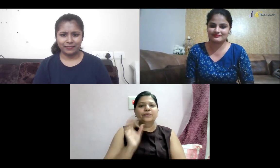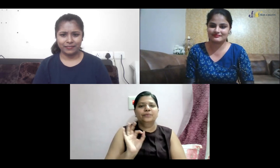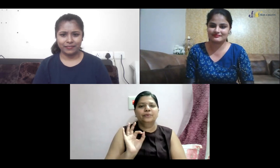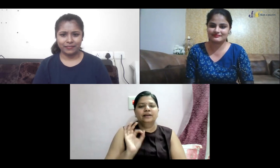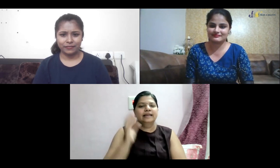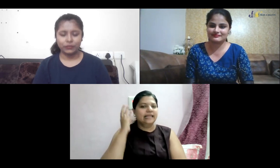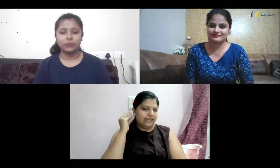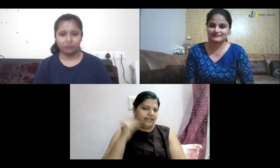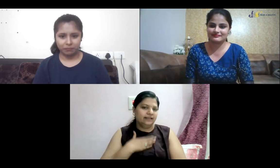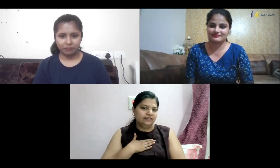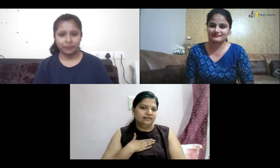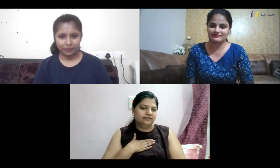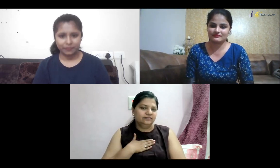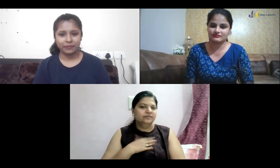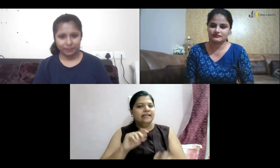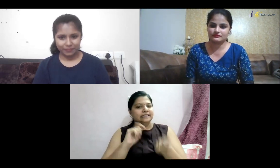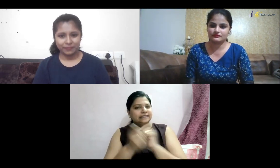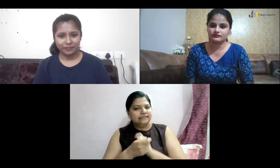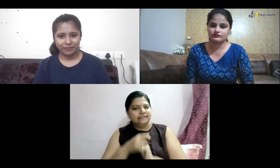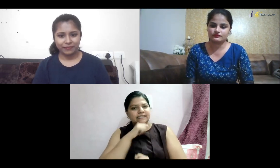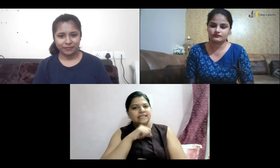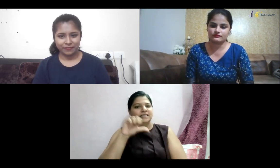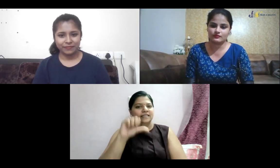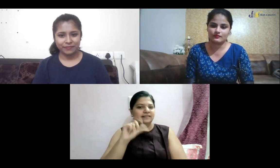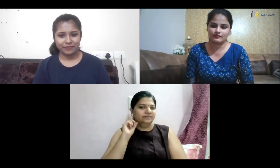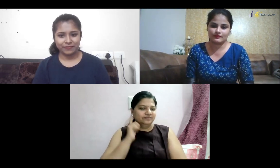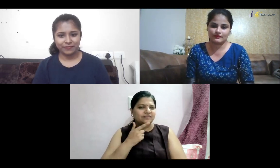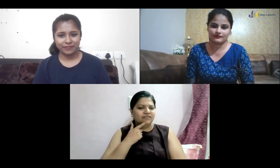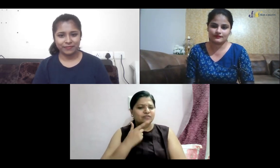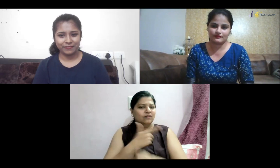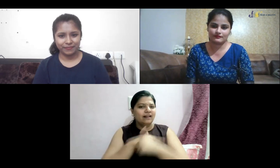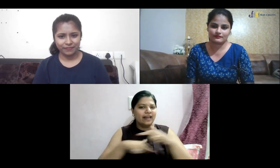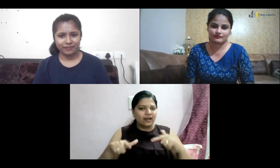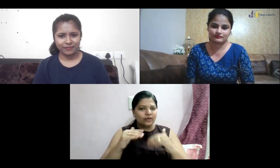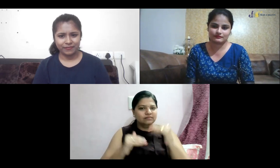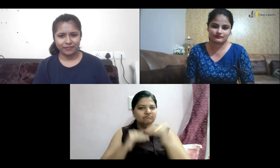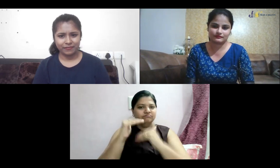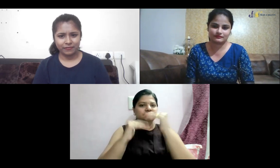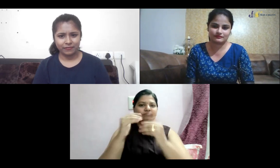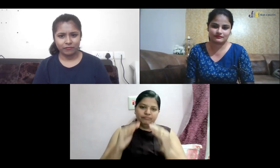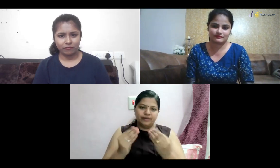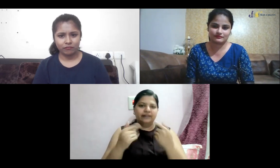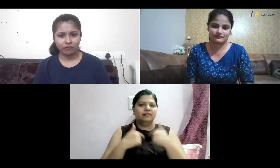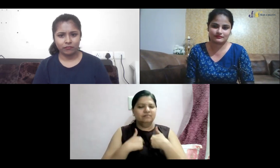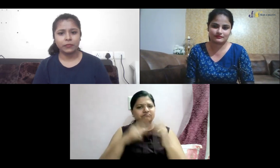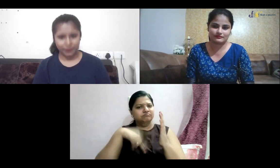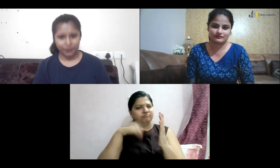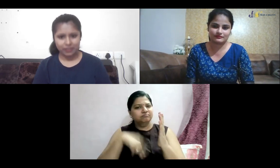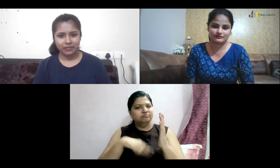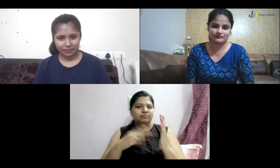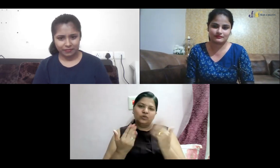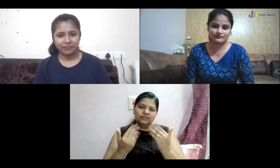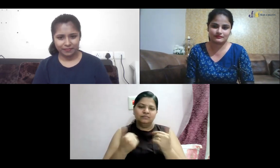But I didn't born deaf, so I was a hearing child when I born. So at the time of 9 years old,